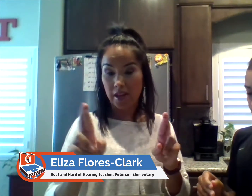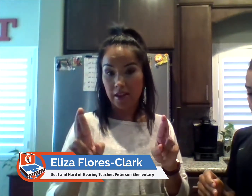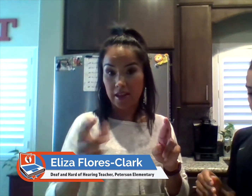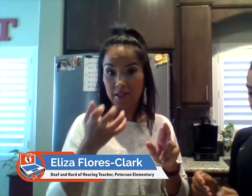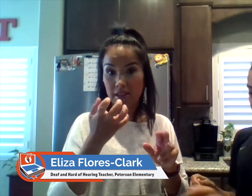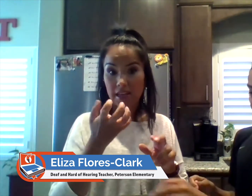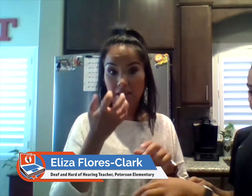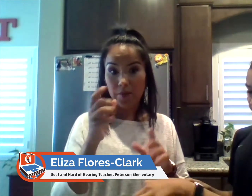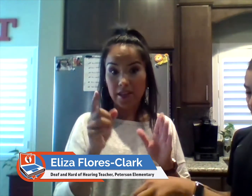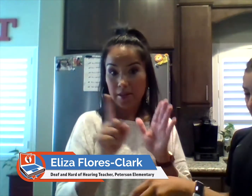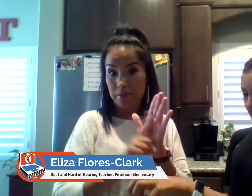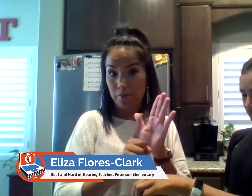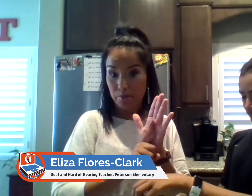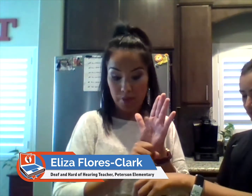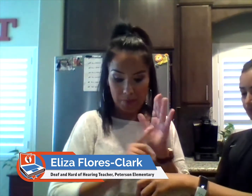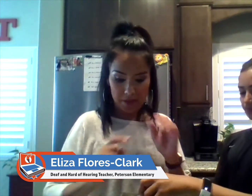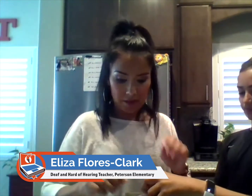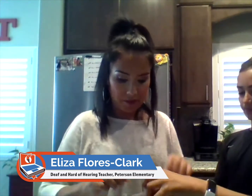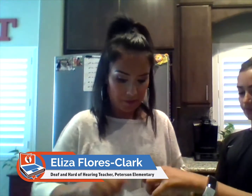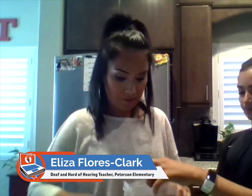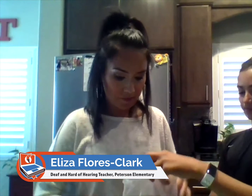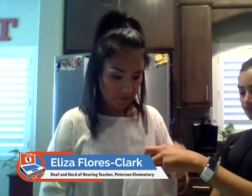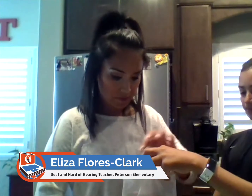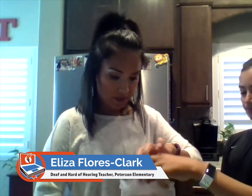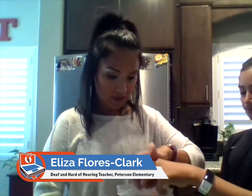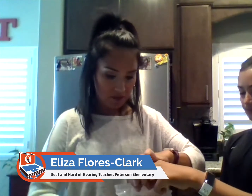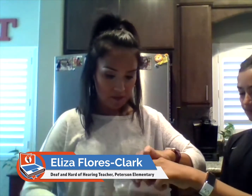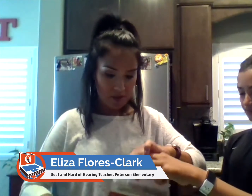It beeped. So let me.